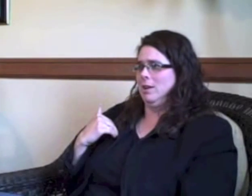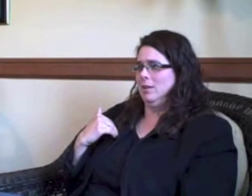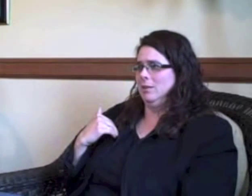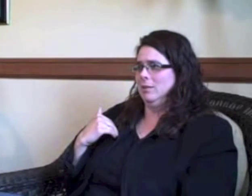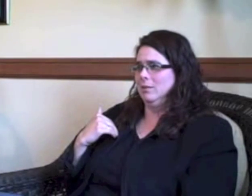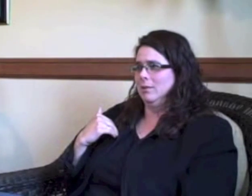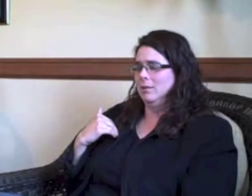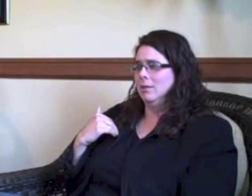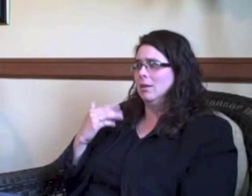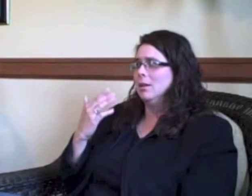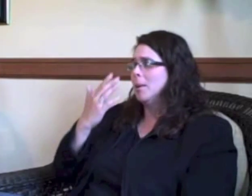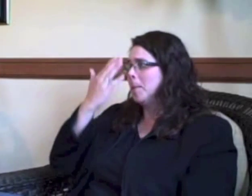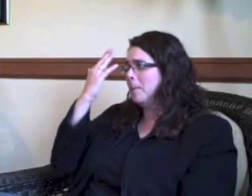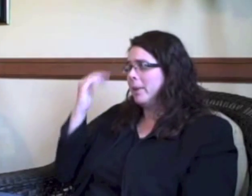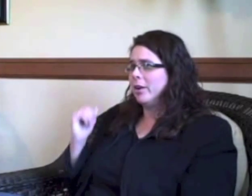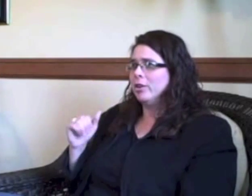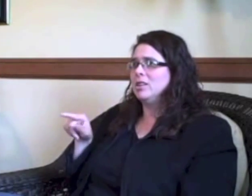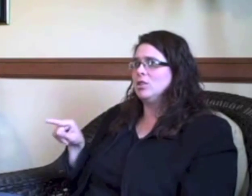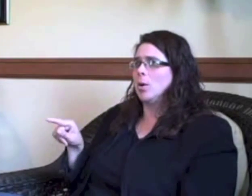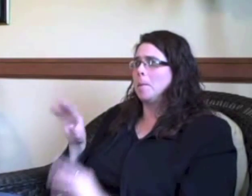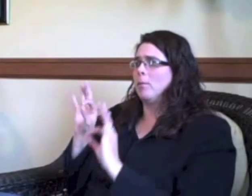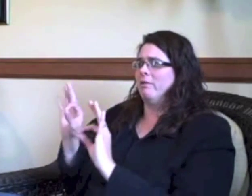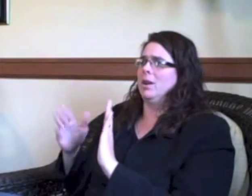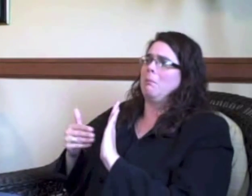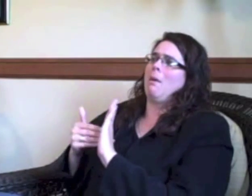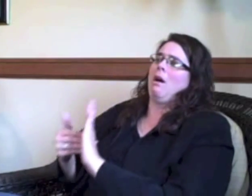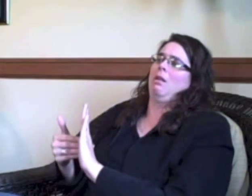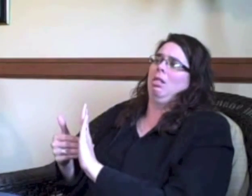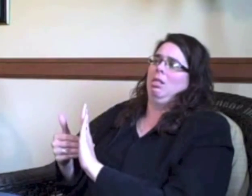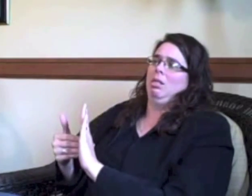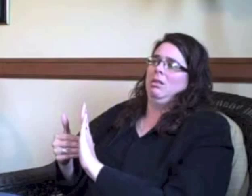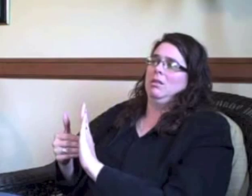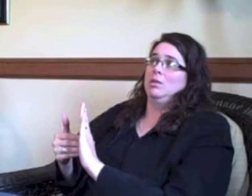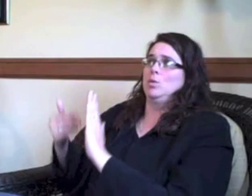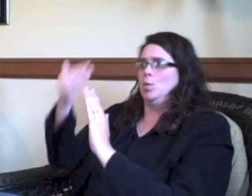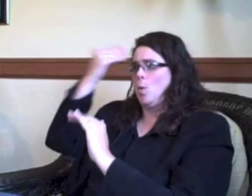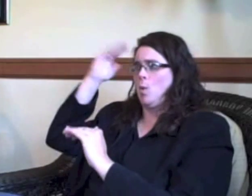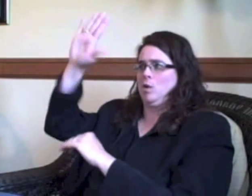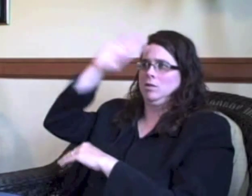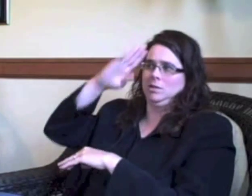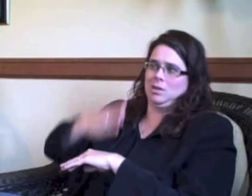we have to learn about Mary, because Mary is really the perfect